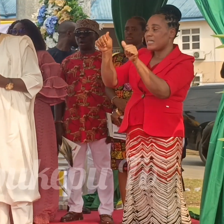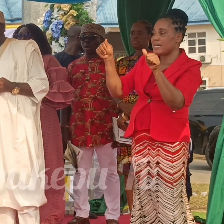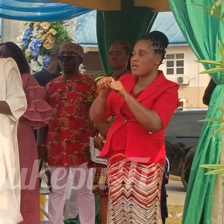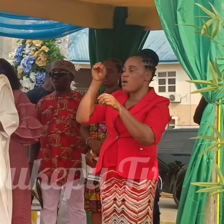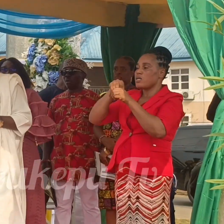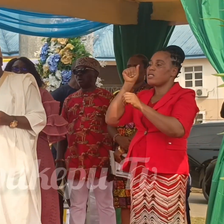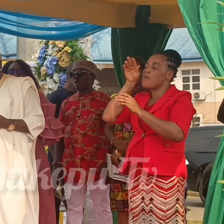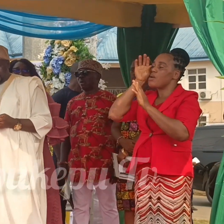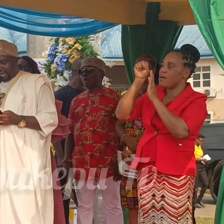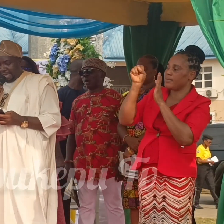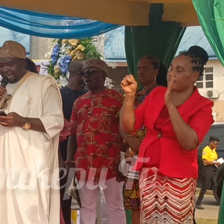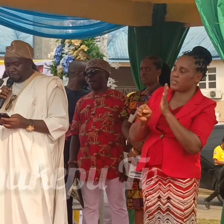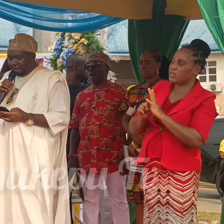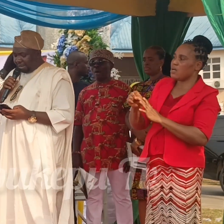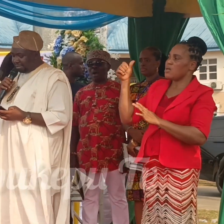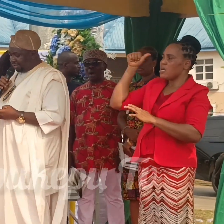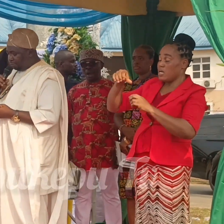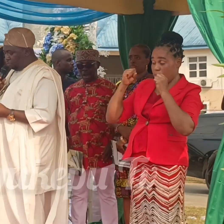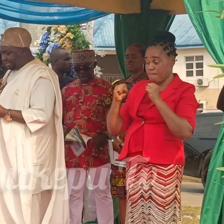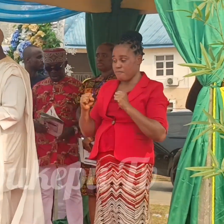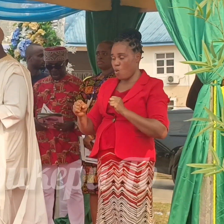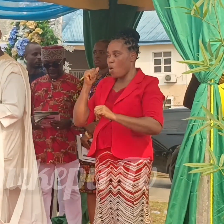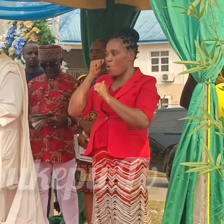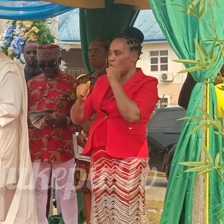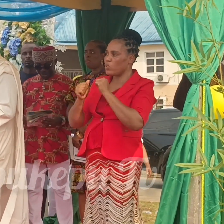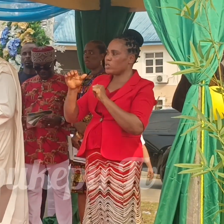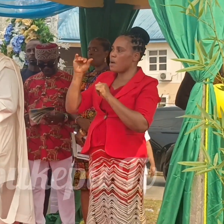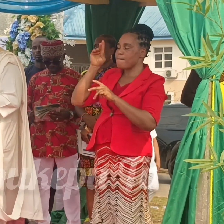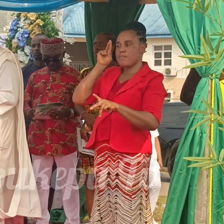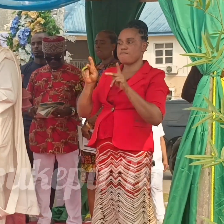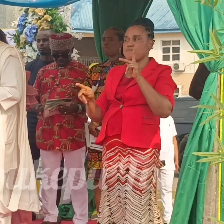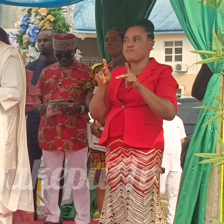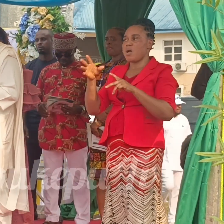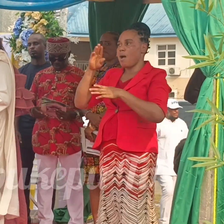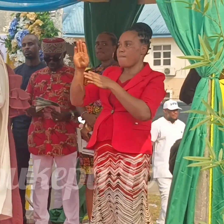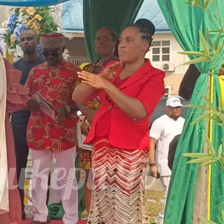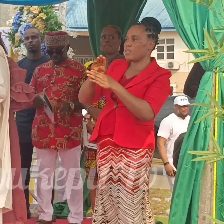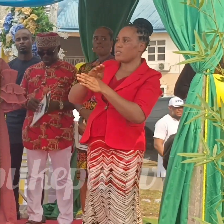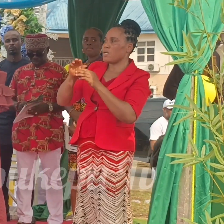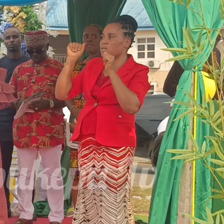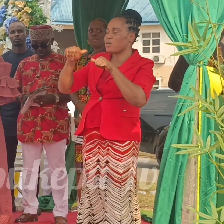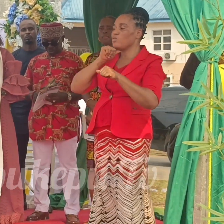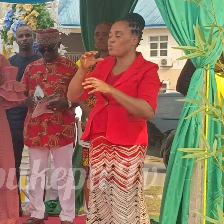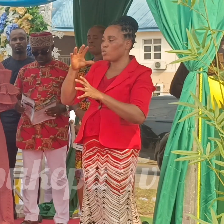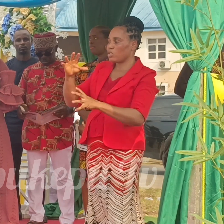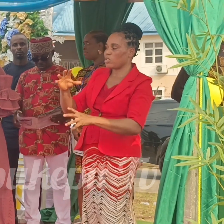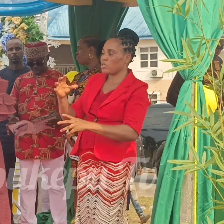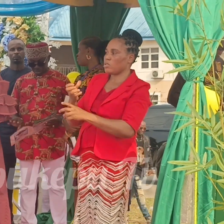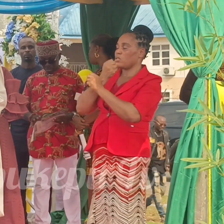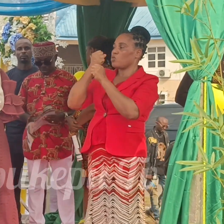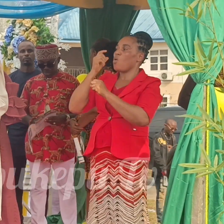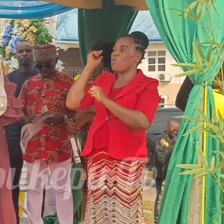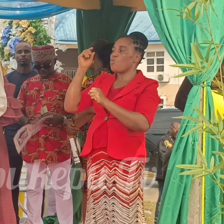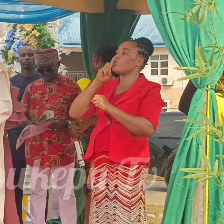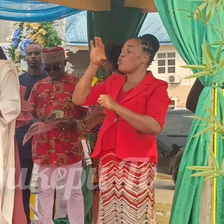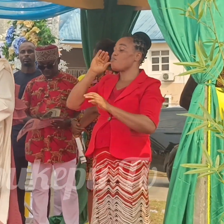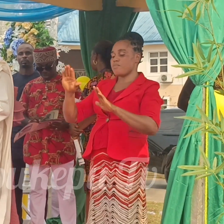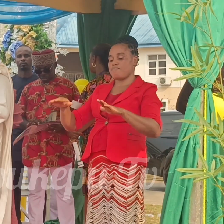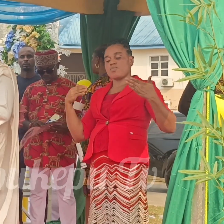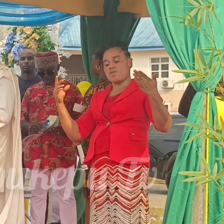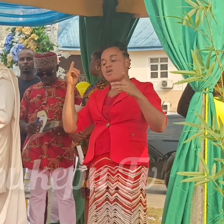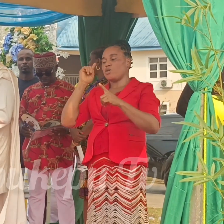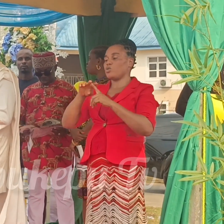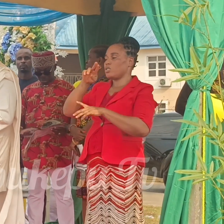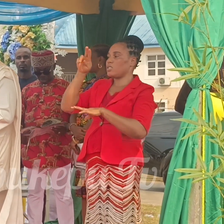in Abia State. Any power which the Abia people and businesses not absorb will surely be delivered to